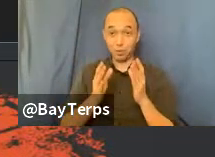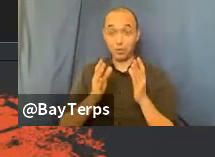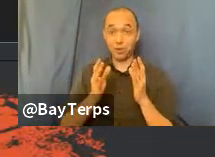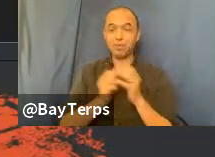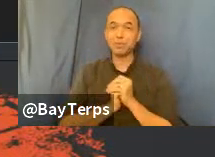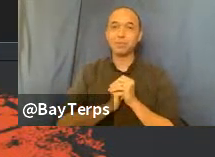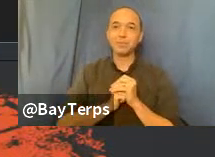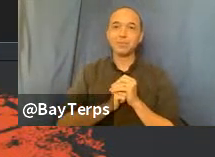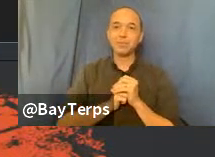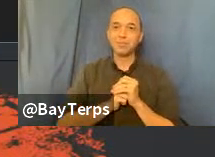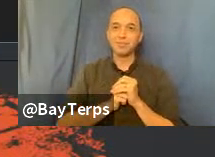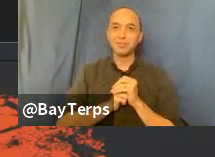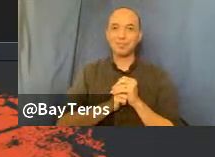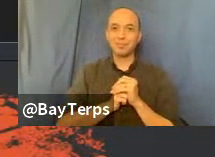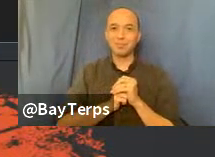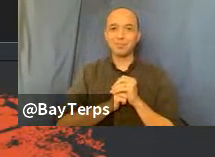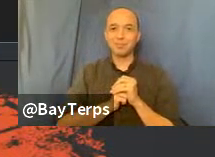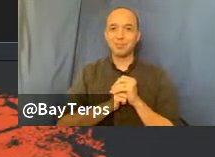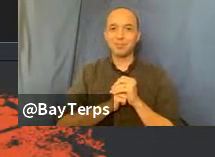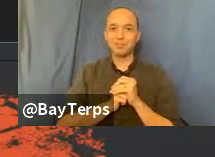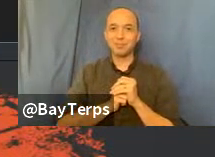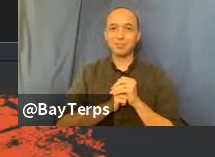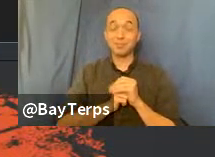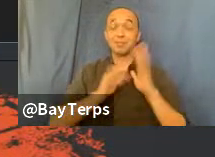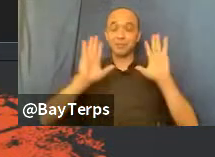Berto here.